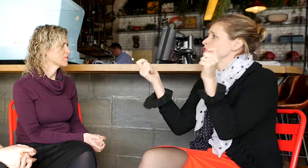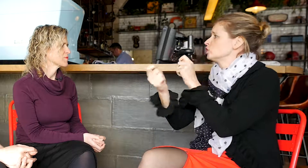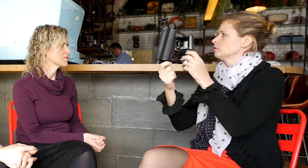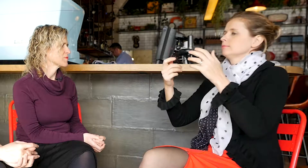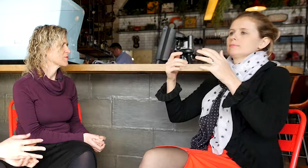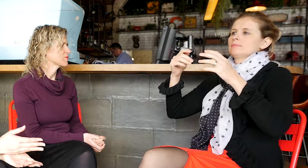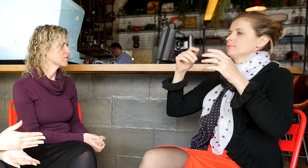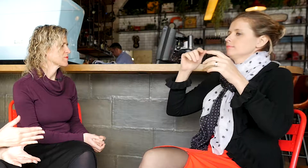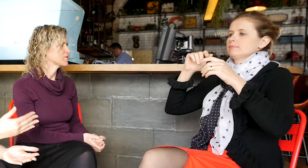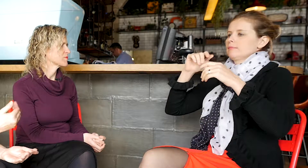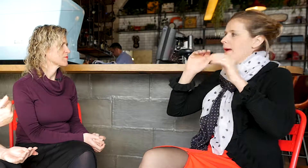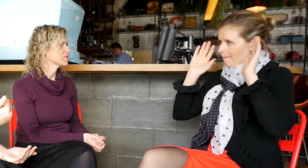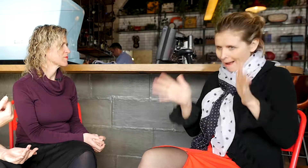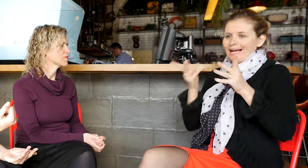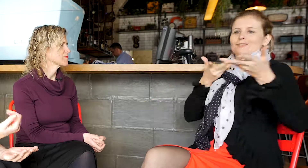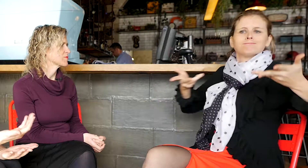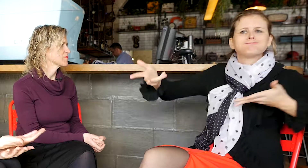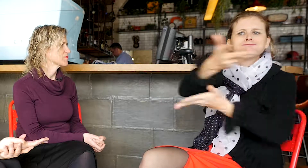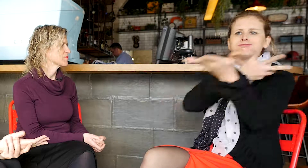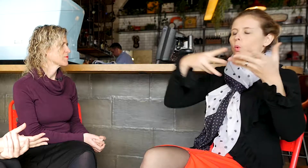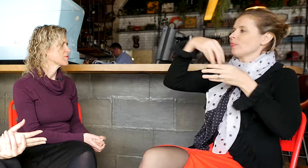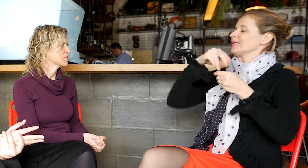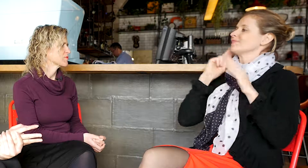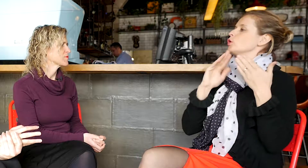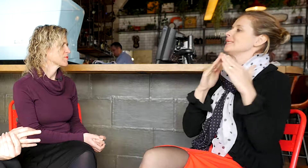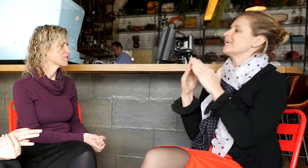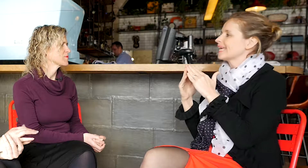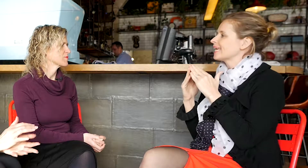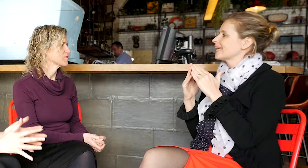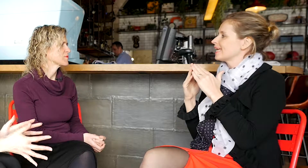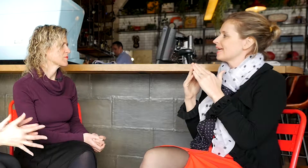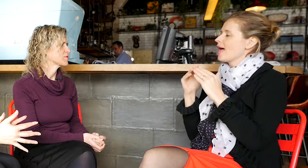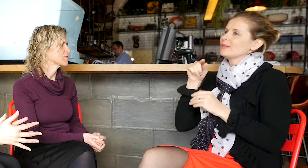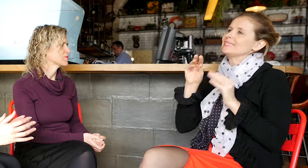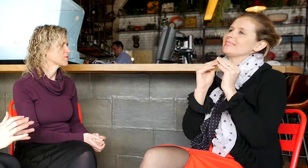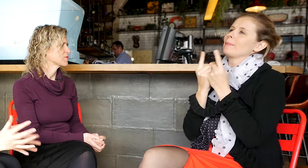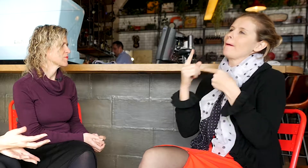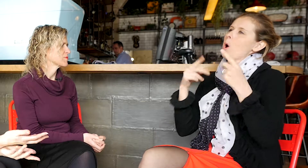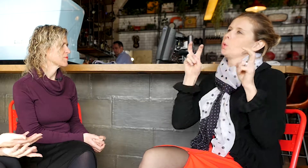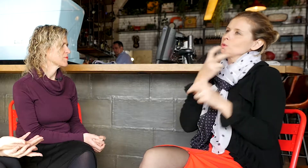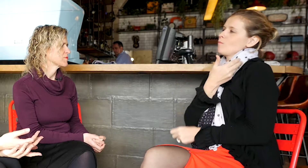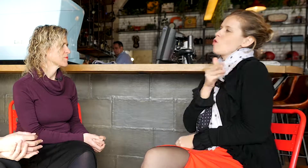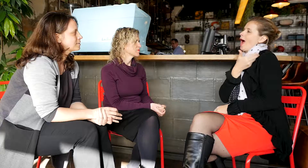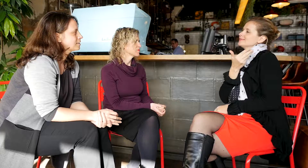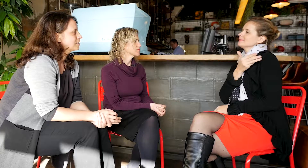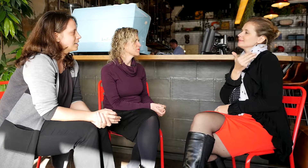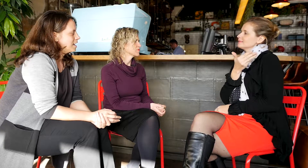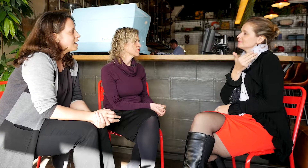If there are any developments or changes, then within the deaf community, this is discussed.